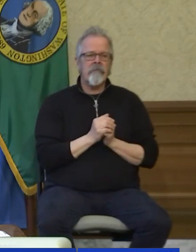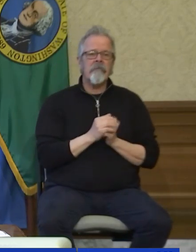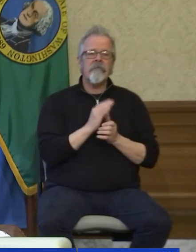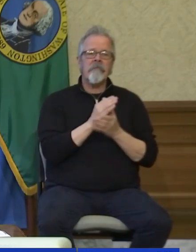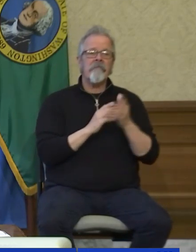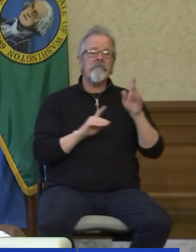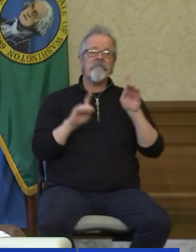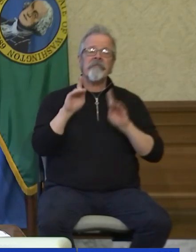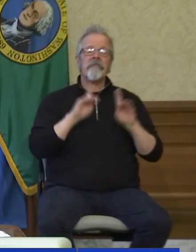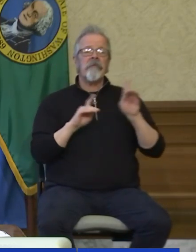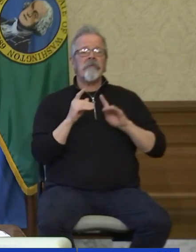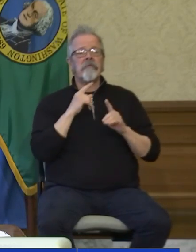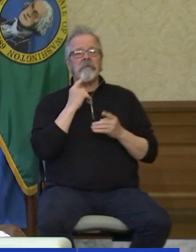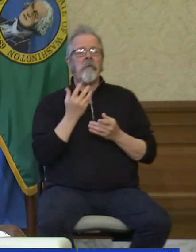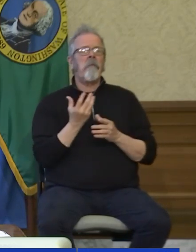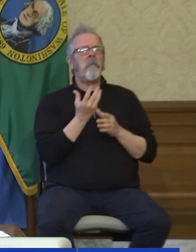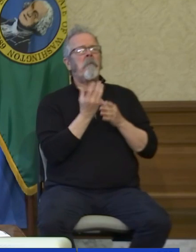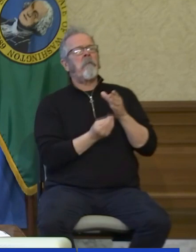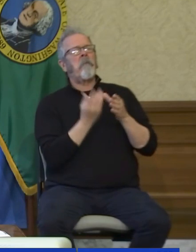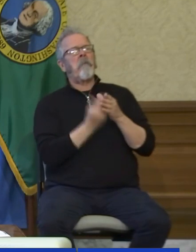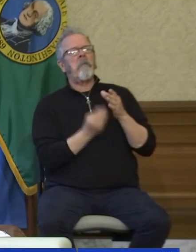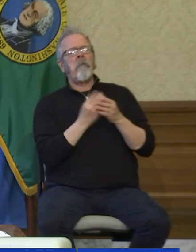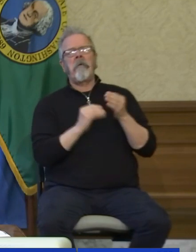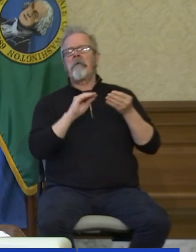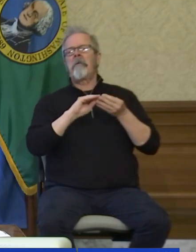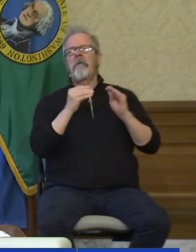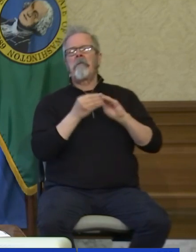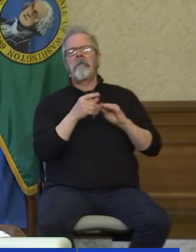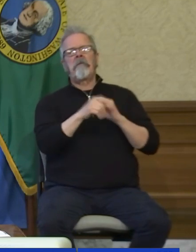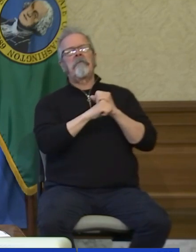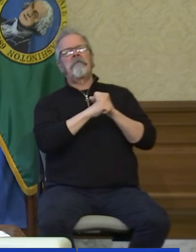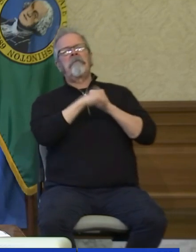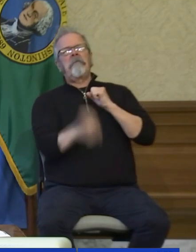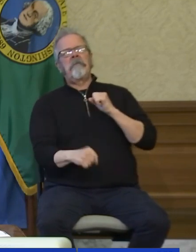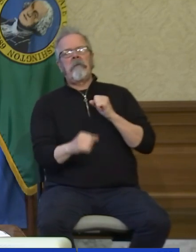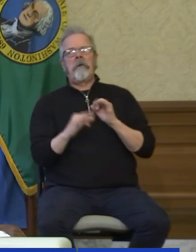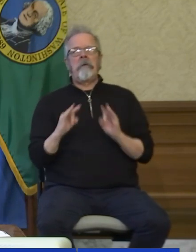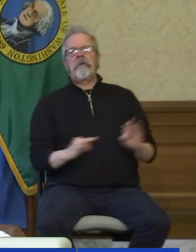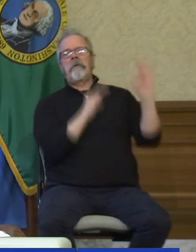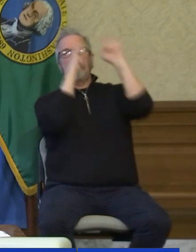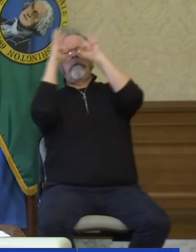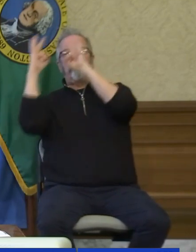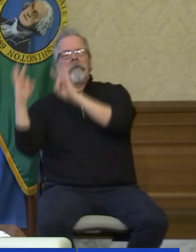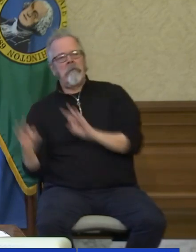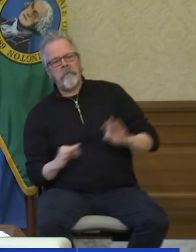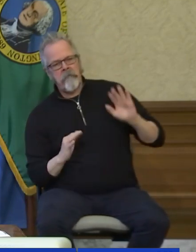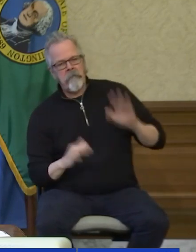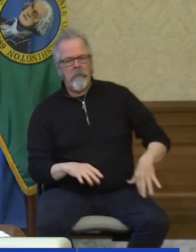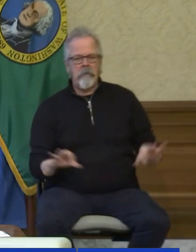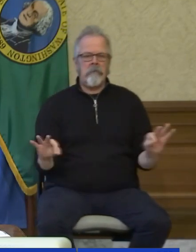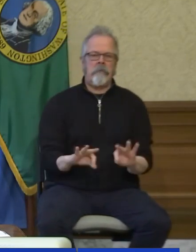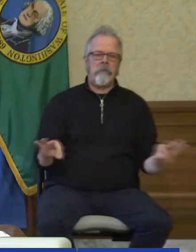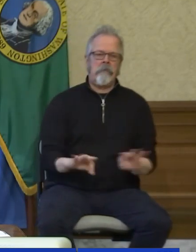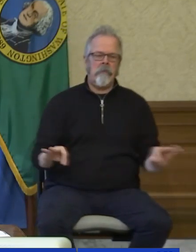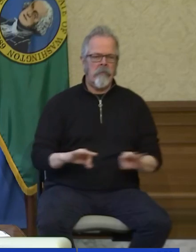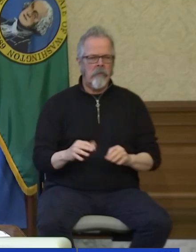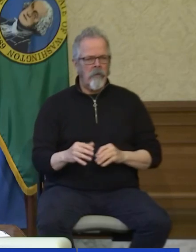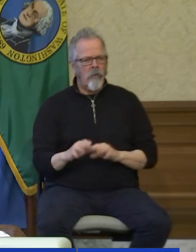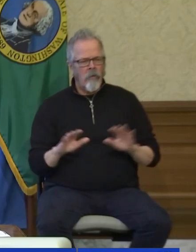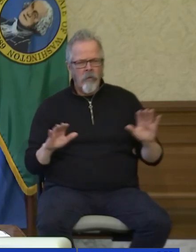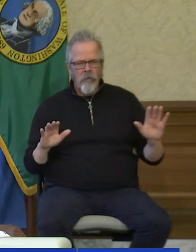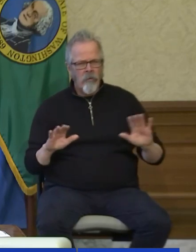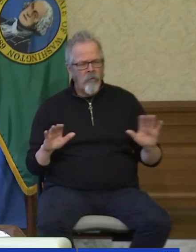response. And to those people, I ask to consider for one moment what it is like to lose a loved one to